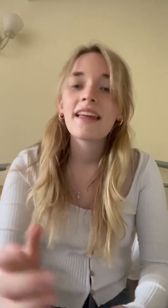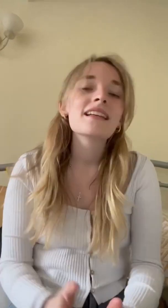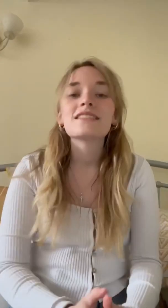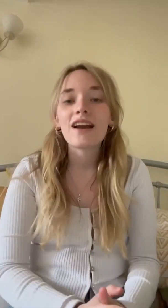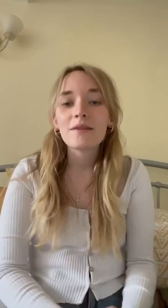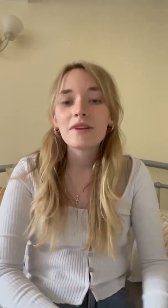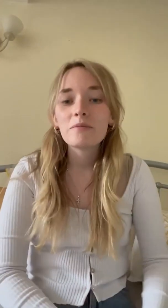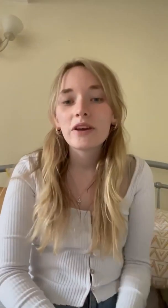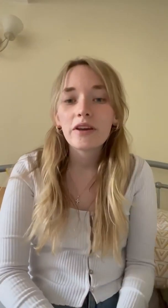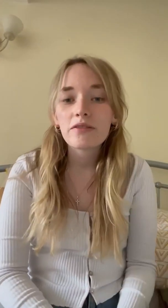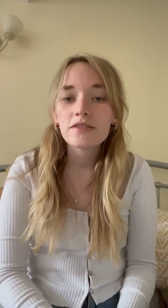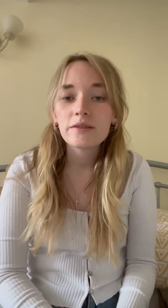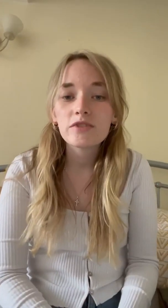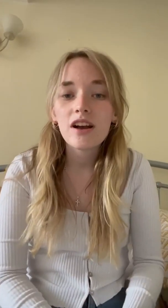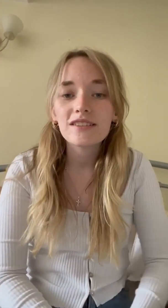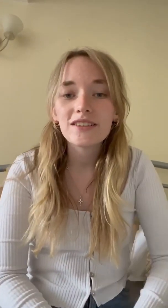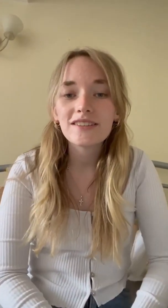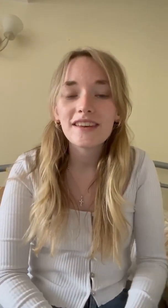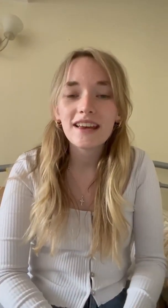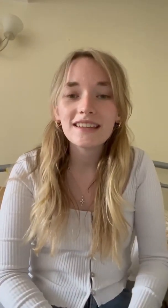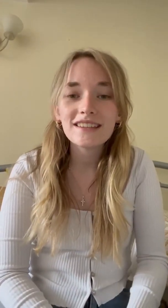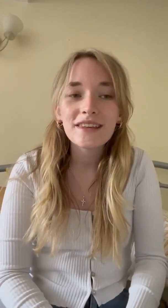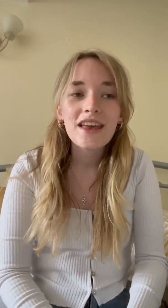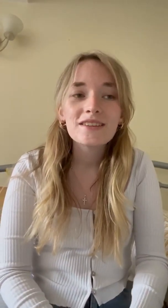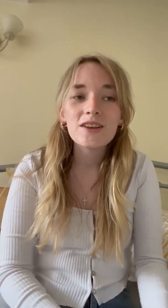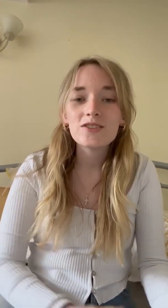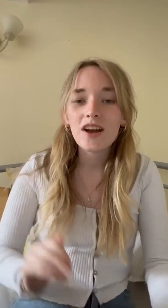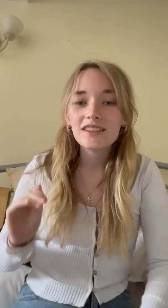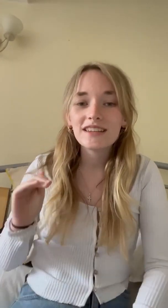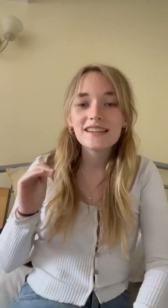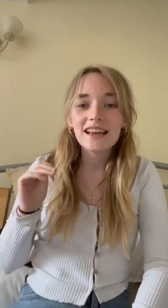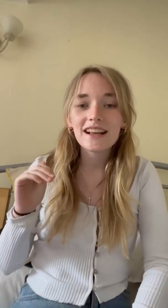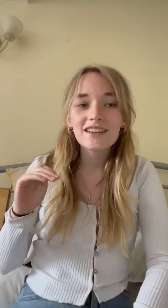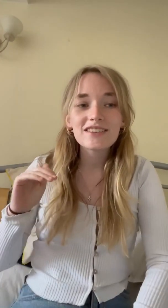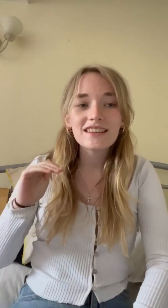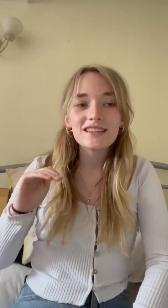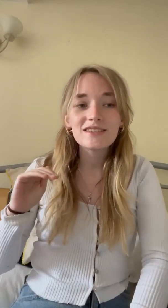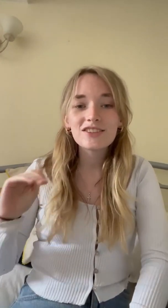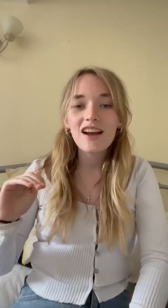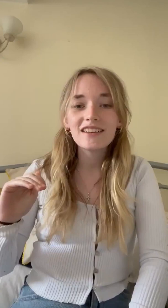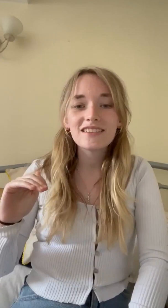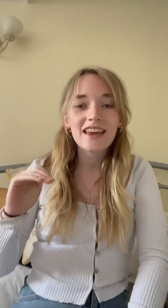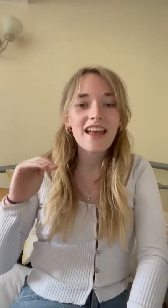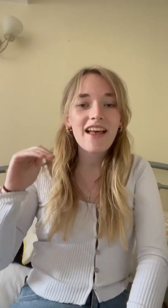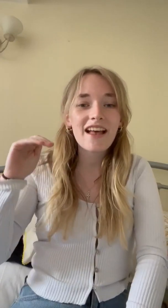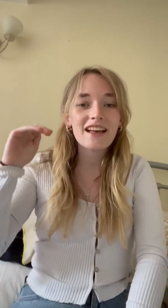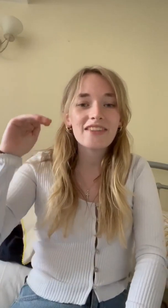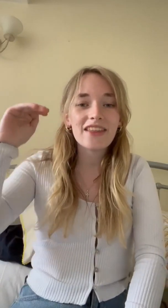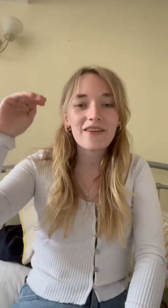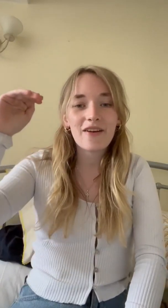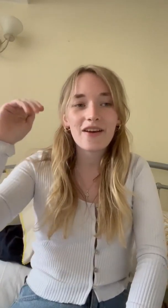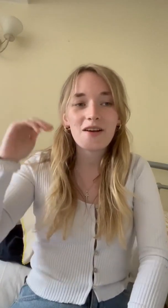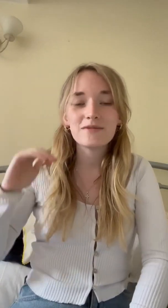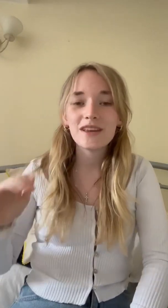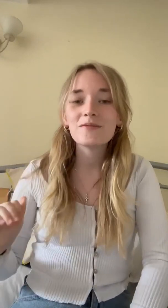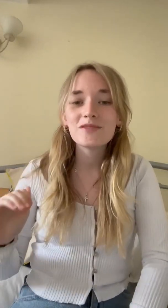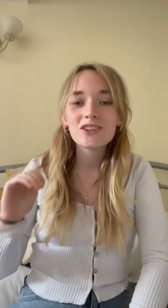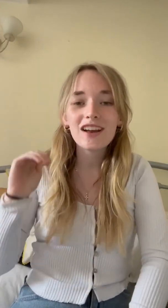So I'm going to be going through some childhood signs. So childhood is like this child, and then they're growing up, so